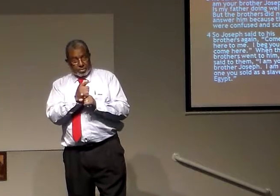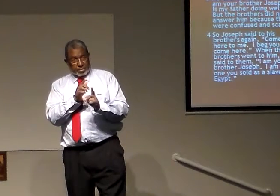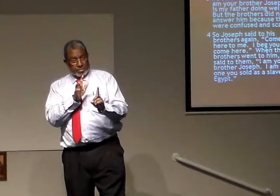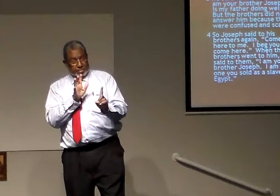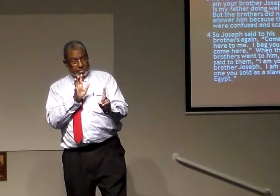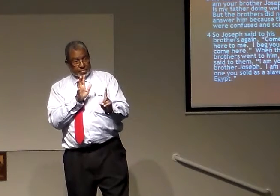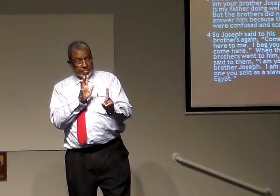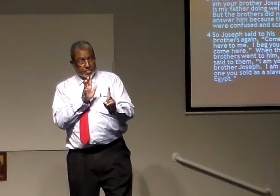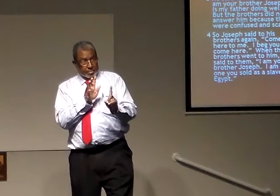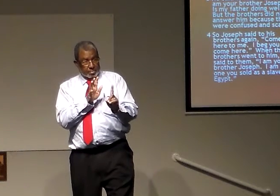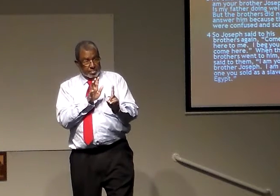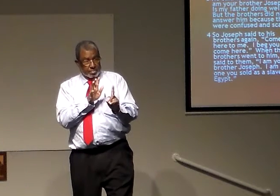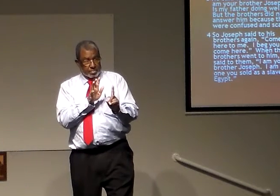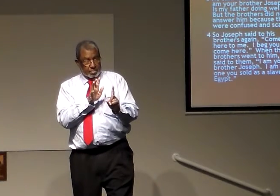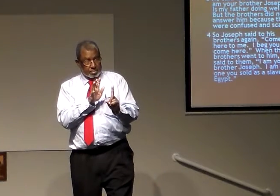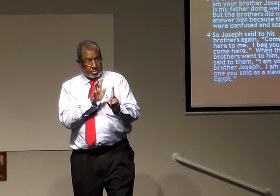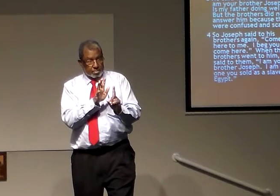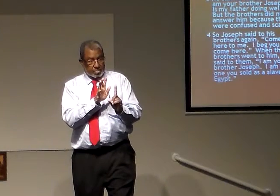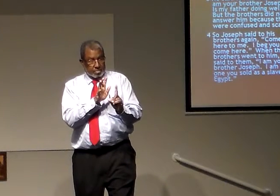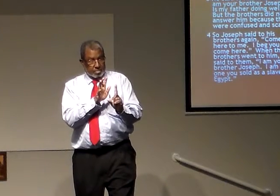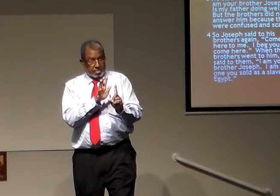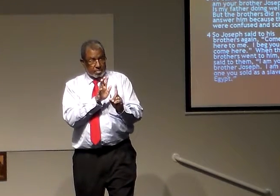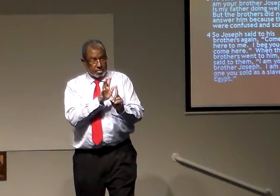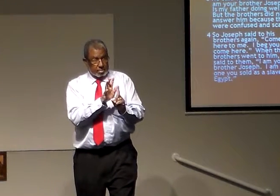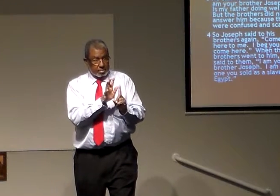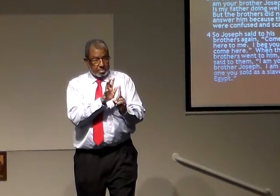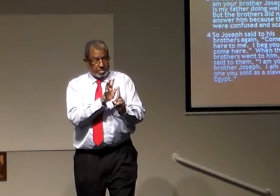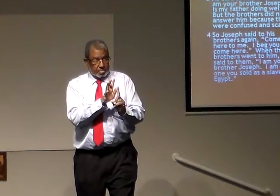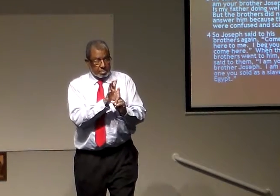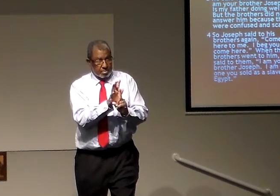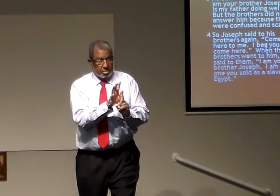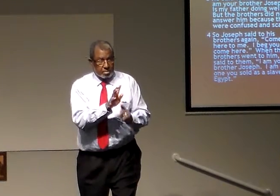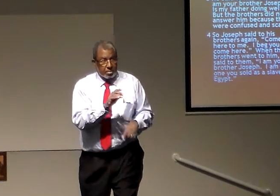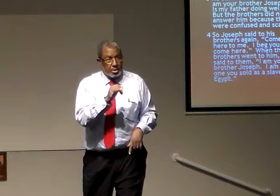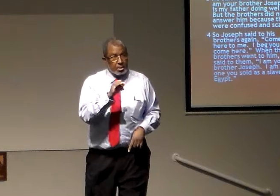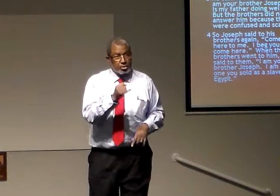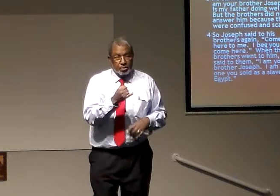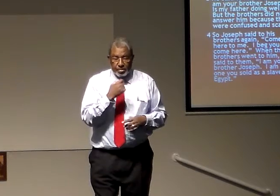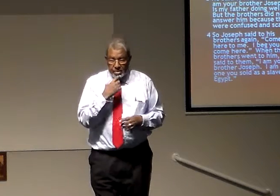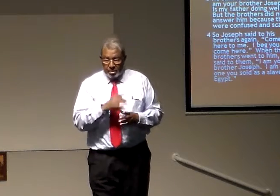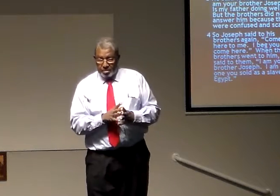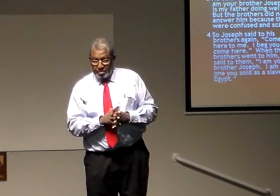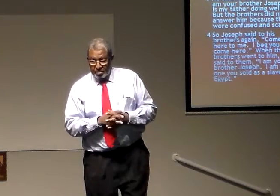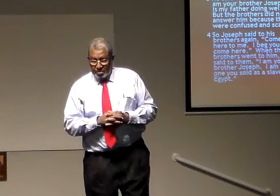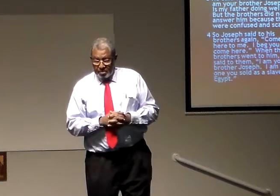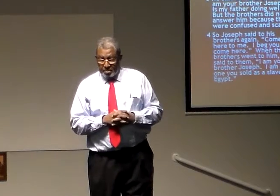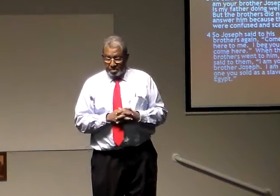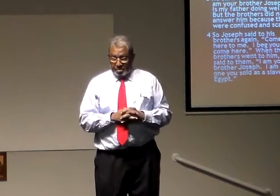Then brothers got closer and closer and closer and closer. Then it got intense, and Joseph said,